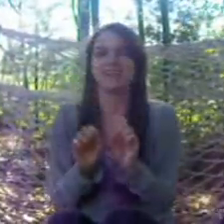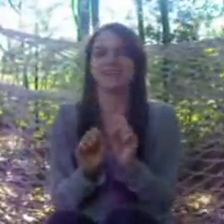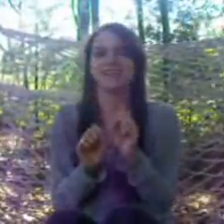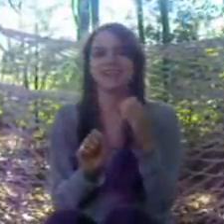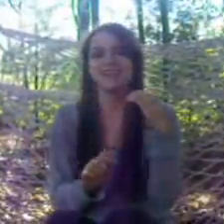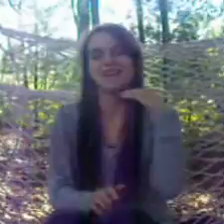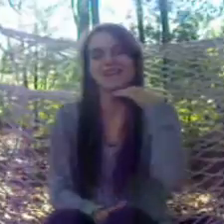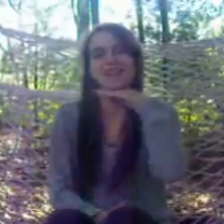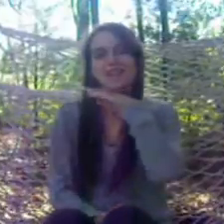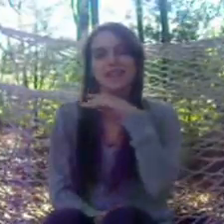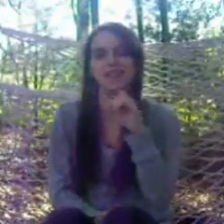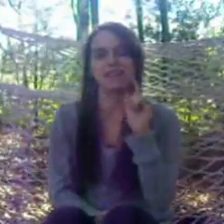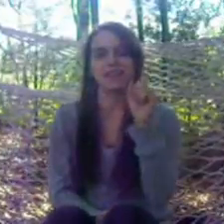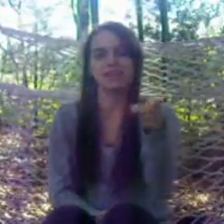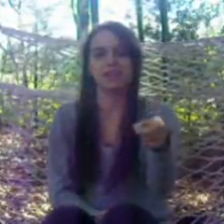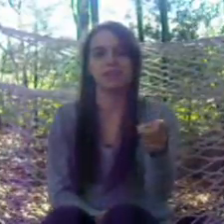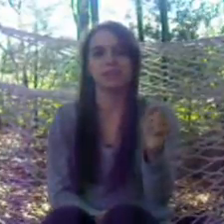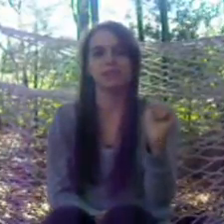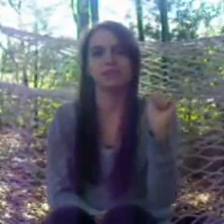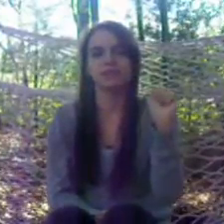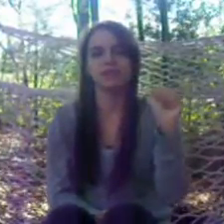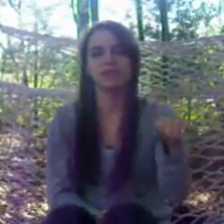star The of